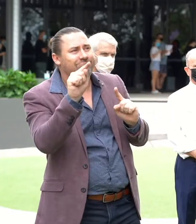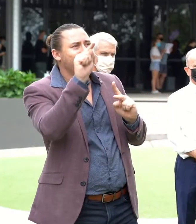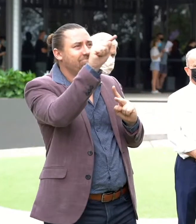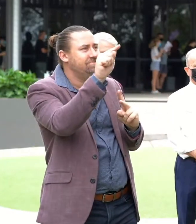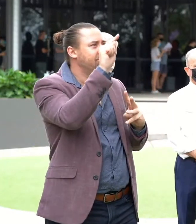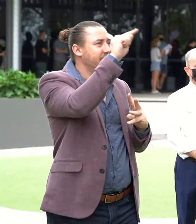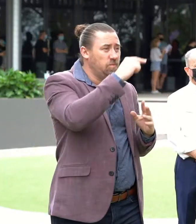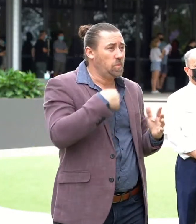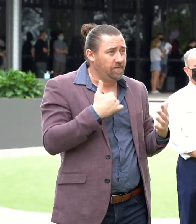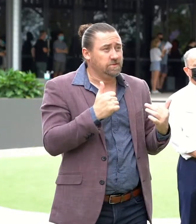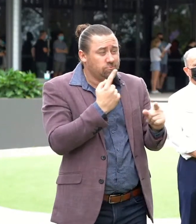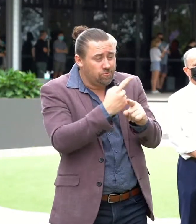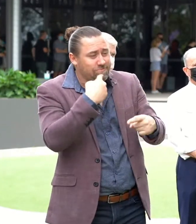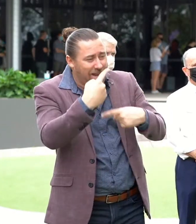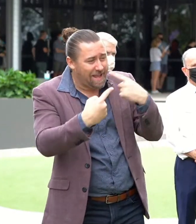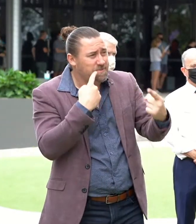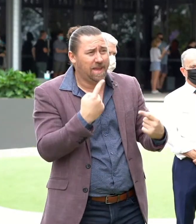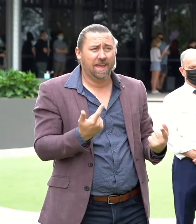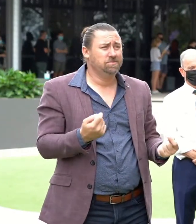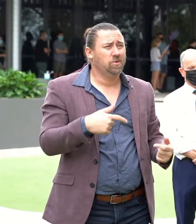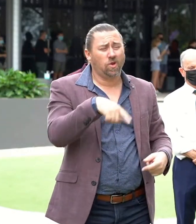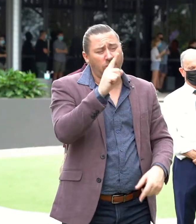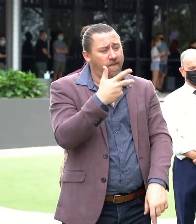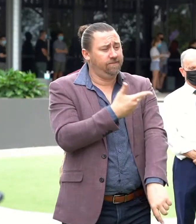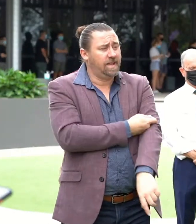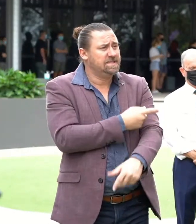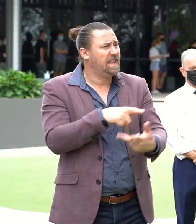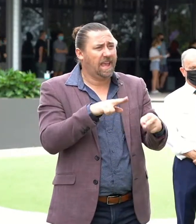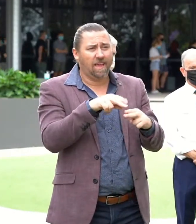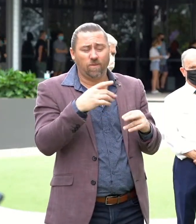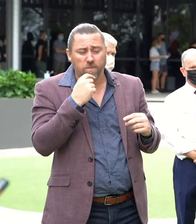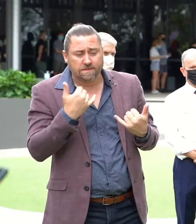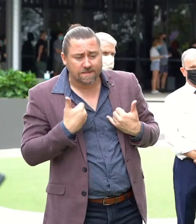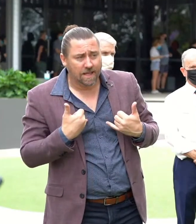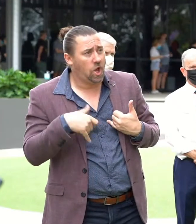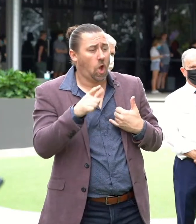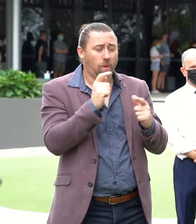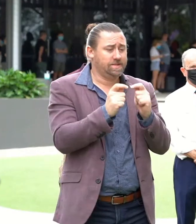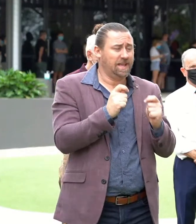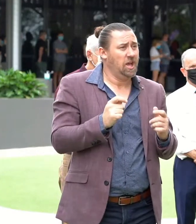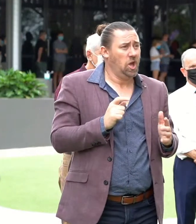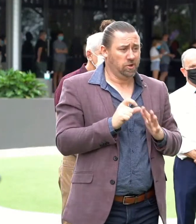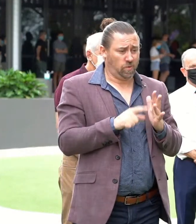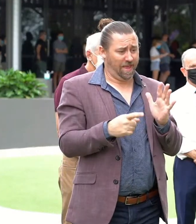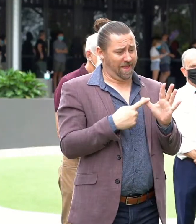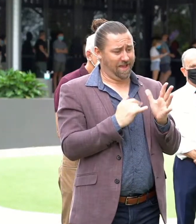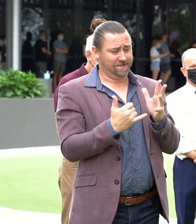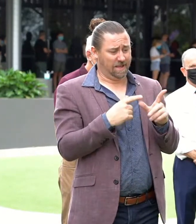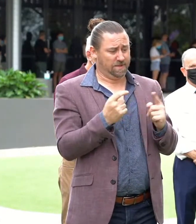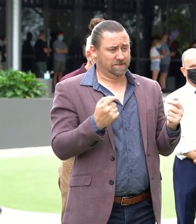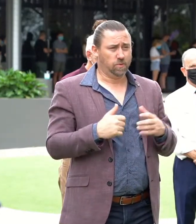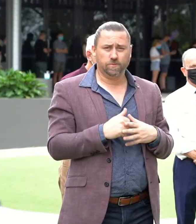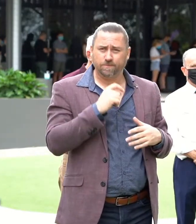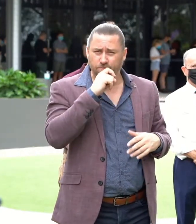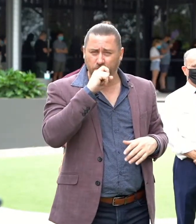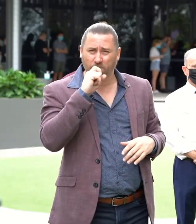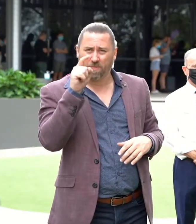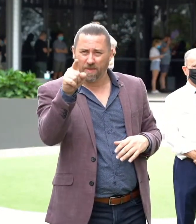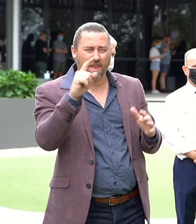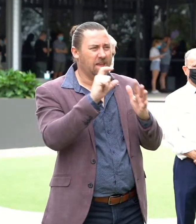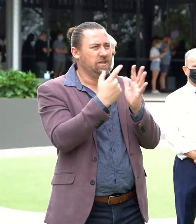simple: get vaccinated. If you have any symptoms, get tested, and do it as soon as you possibly can. So Dr.